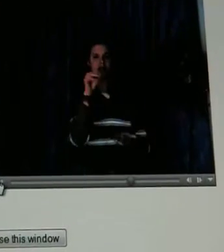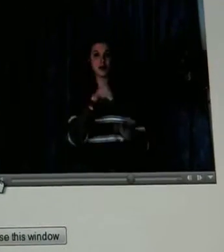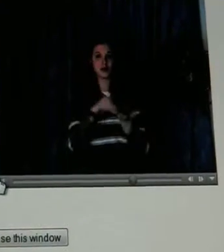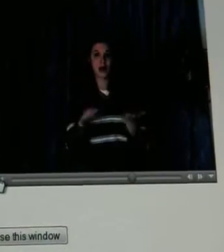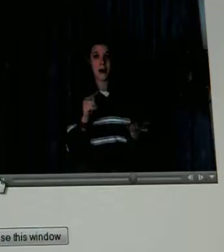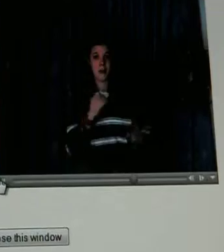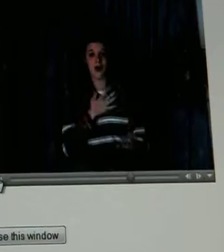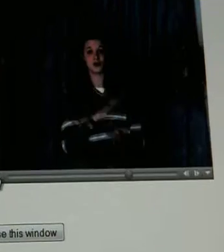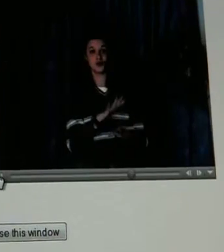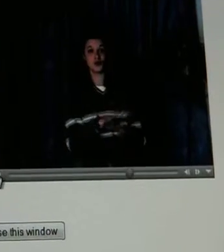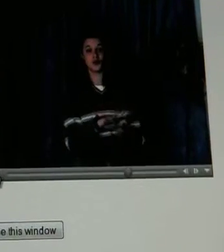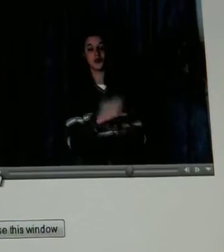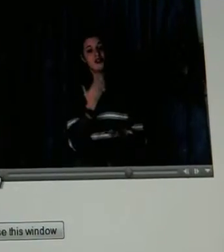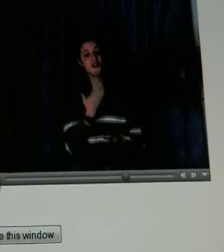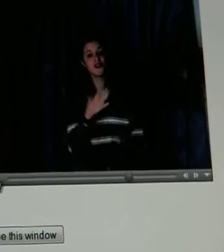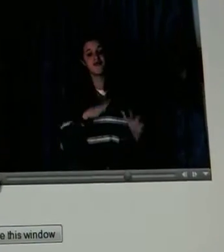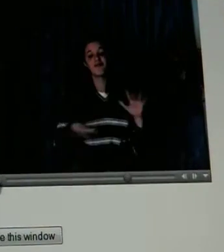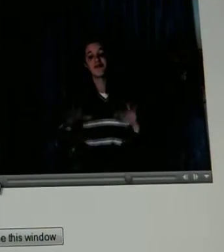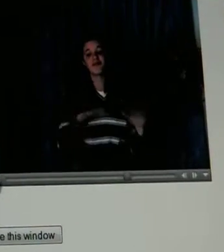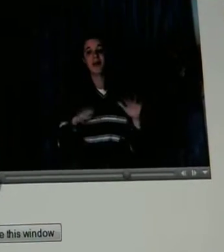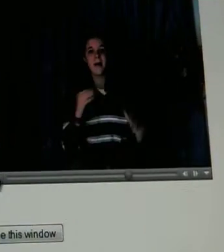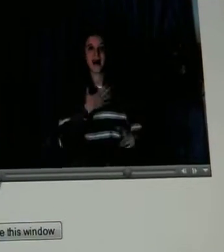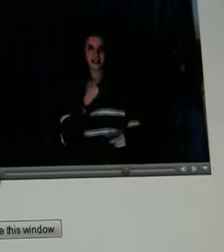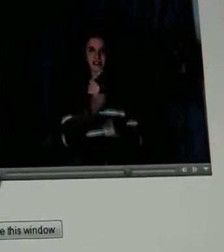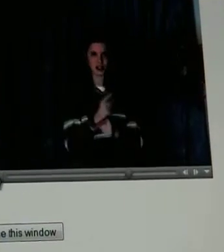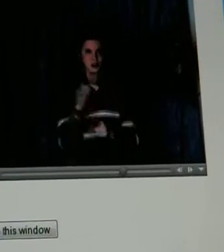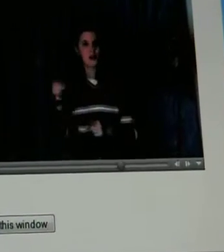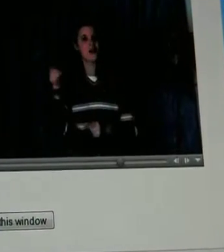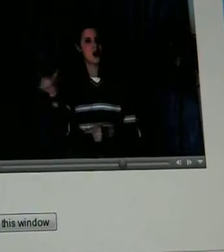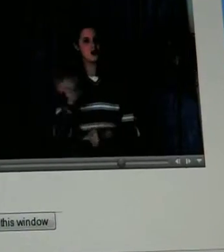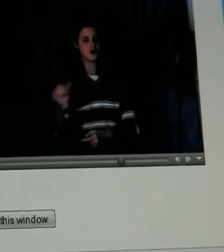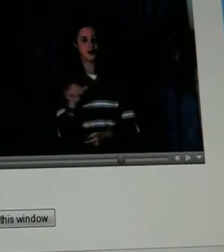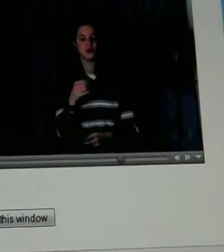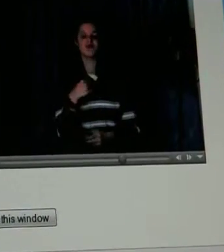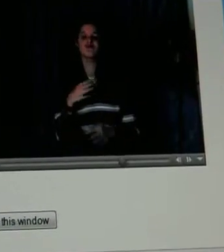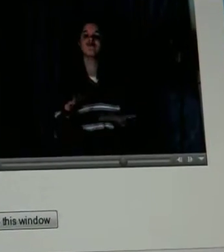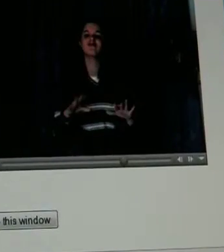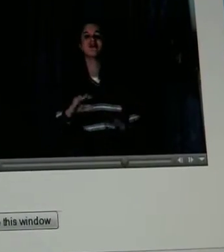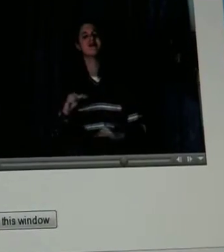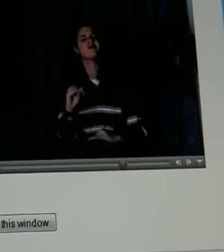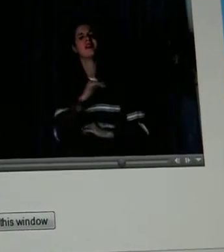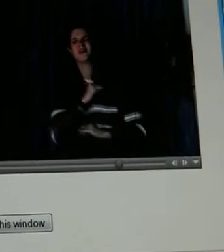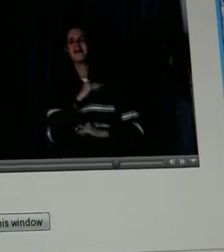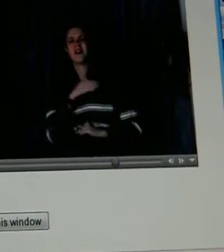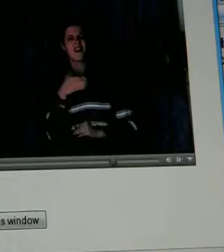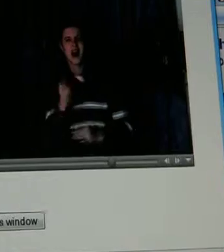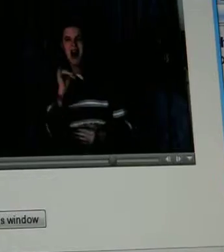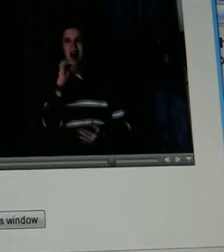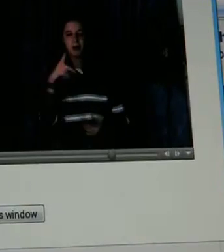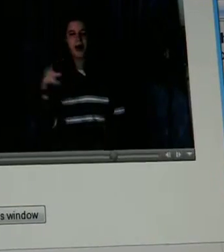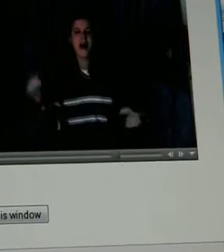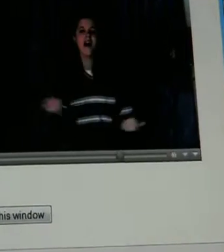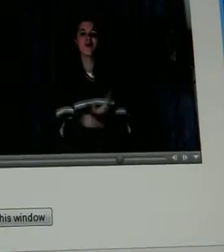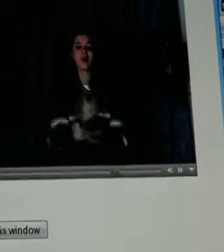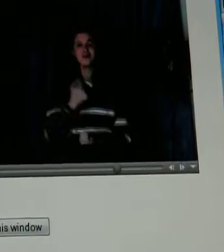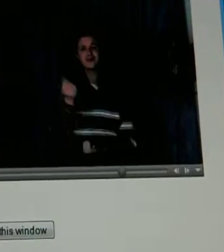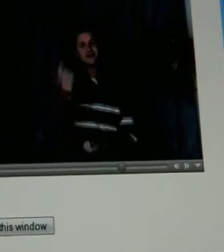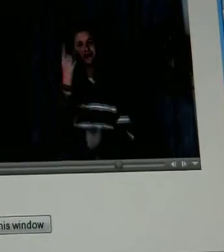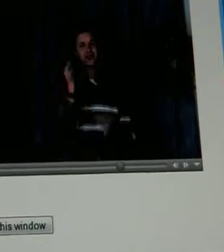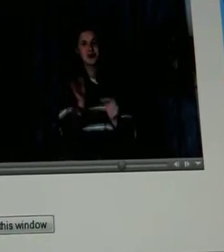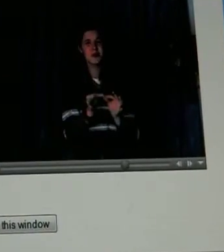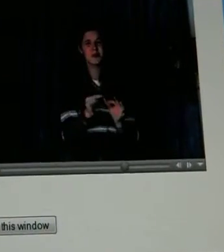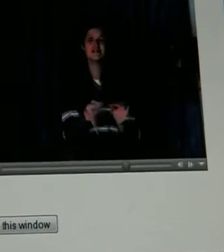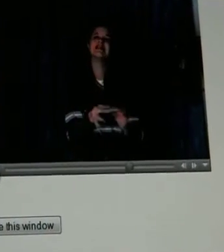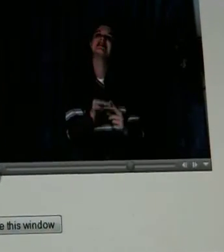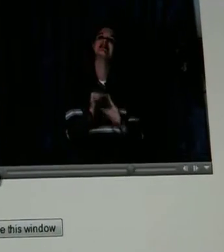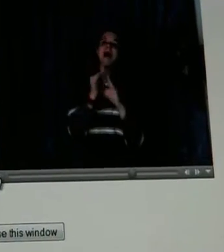had many interpreters. There were about 30 deaf students in my school, so we had a lot of interpreters. And for the most part,